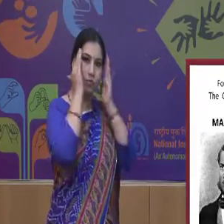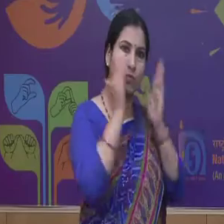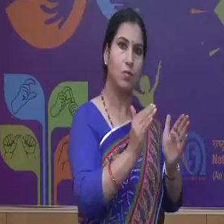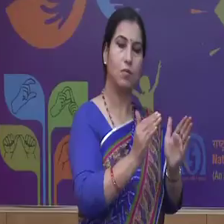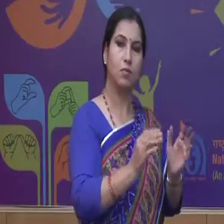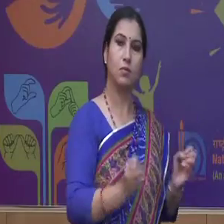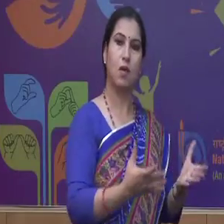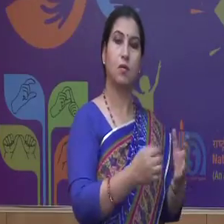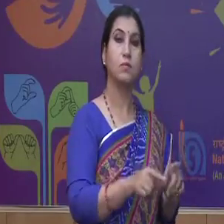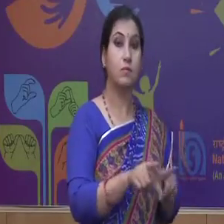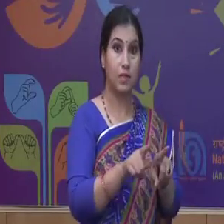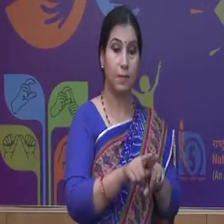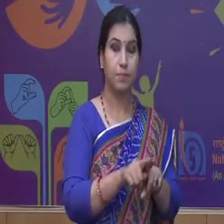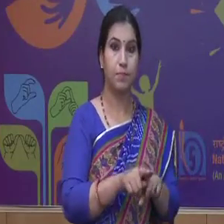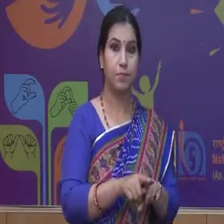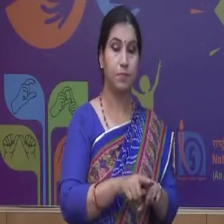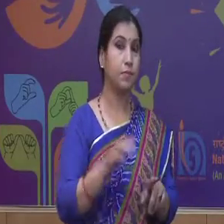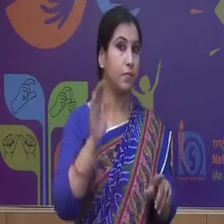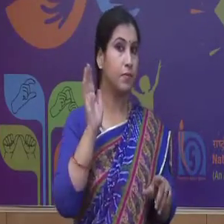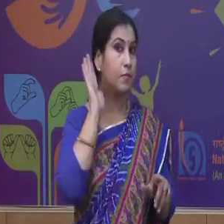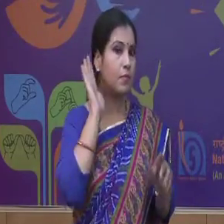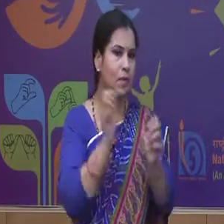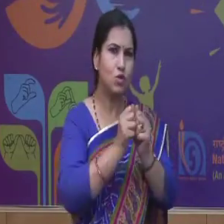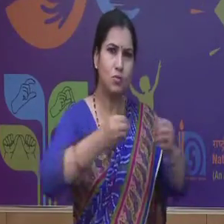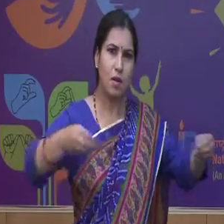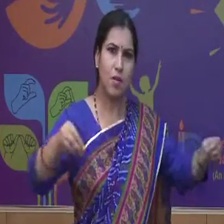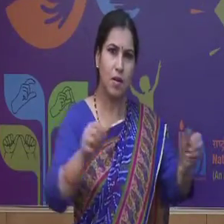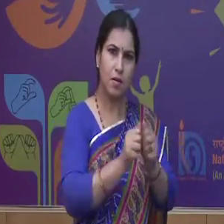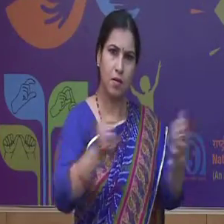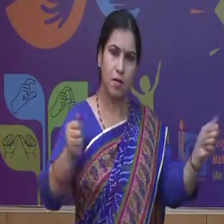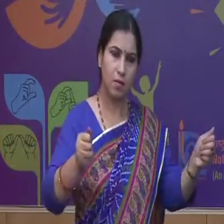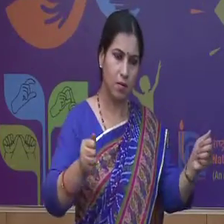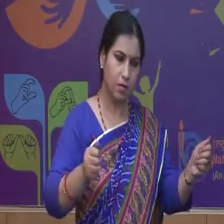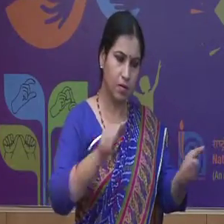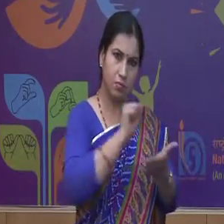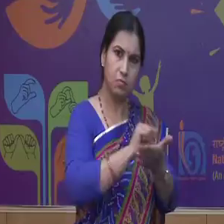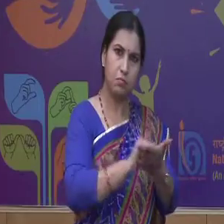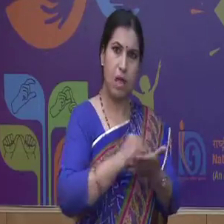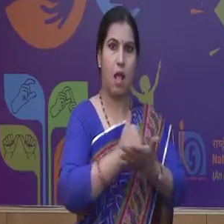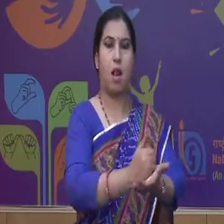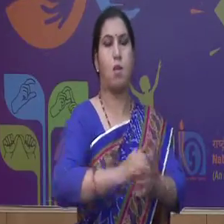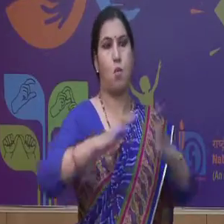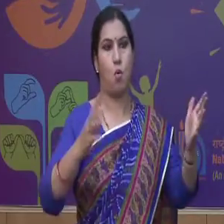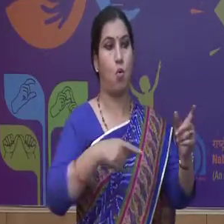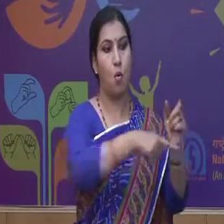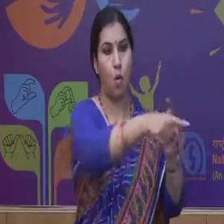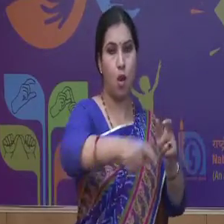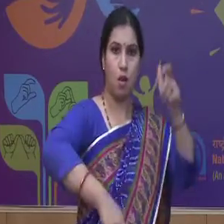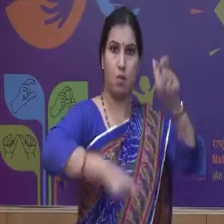The newspaper played a big role in spreading the feelings of love and respect for the